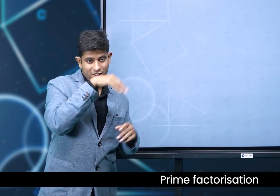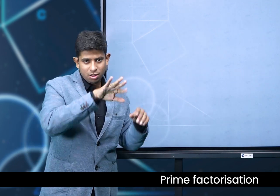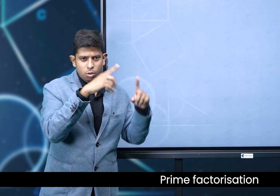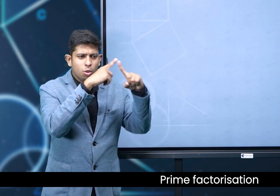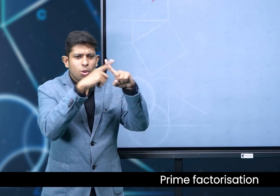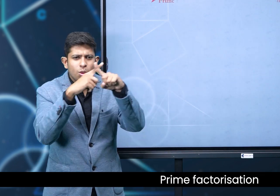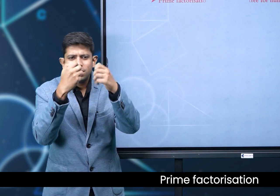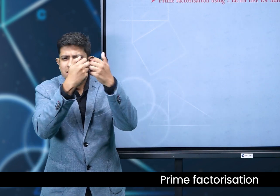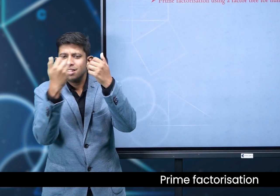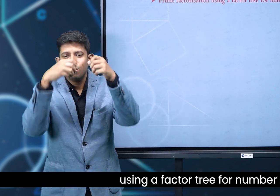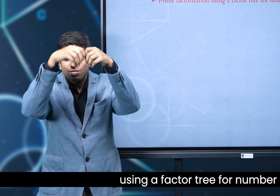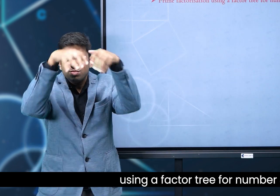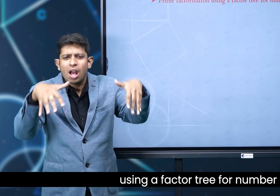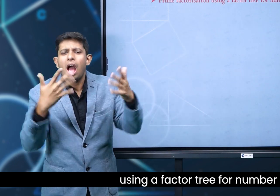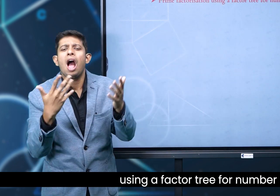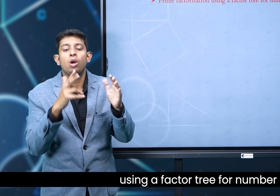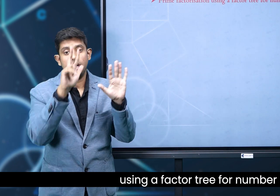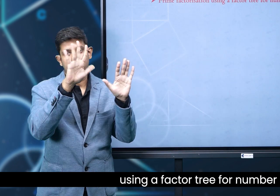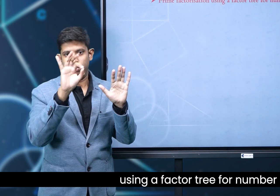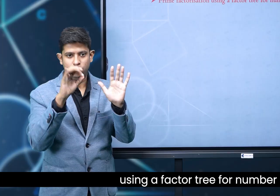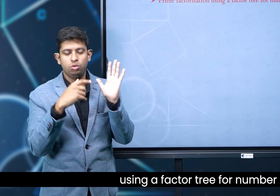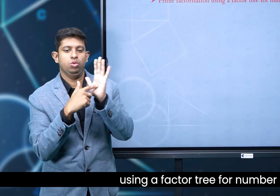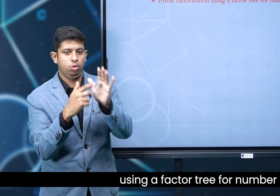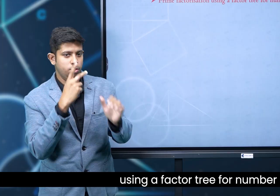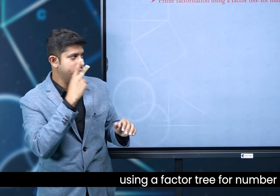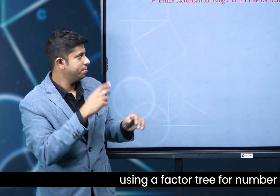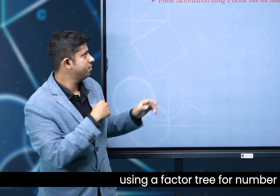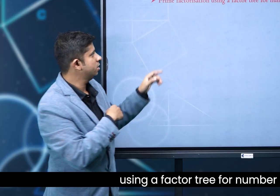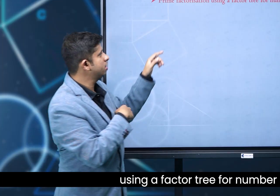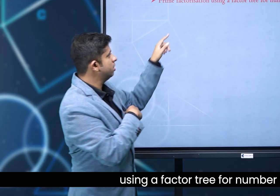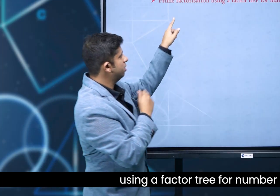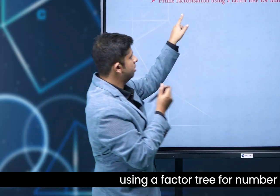Prime factorization using a factor tree for number 850.